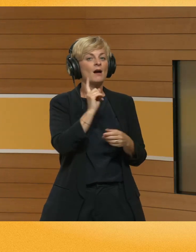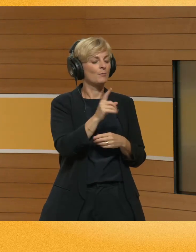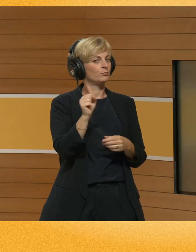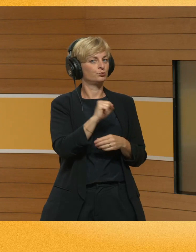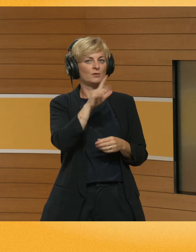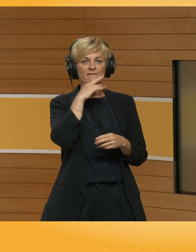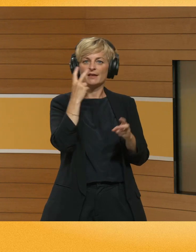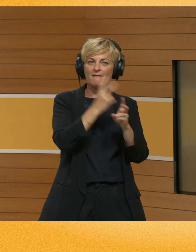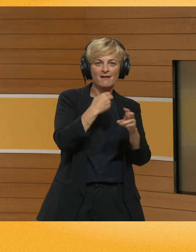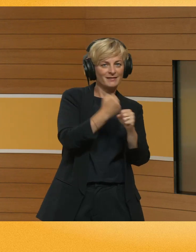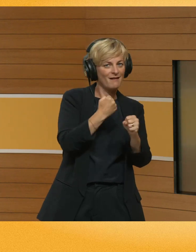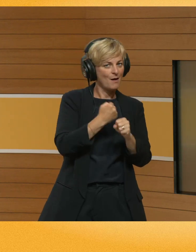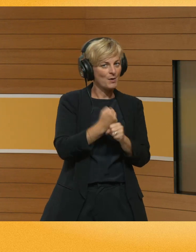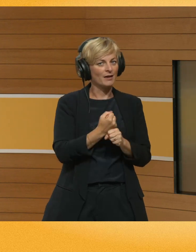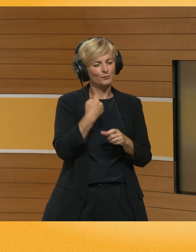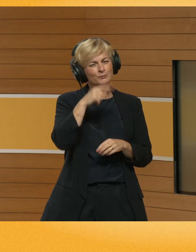time to be